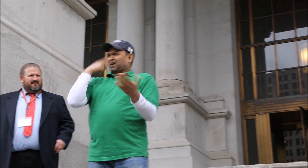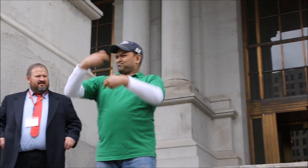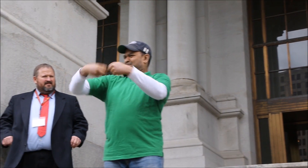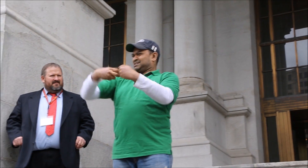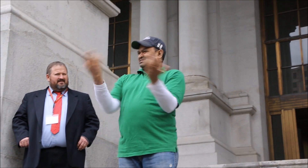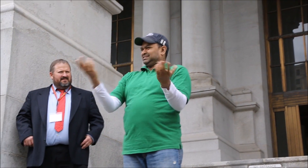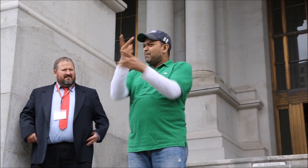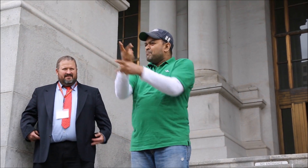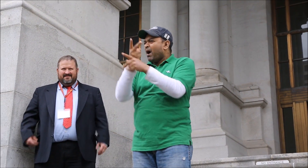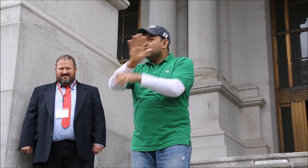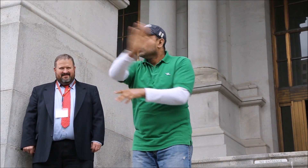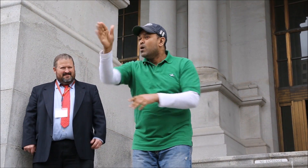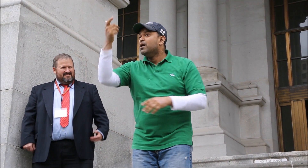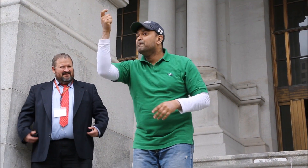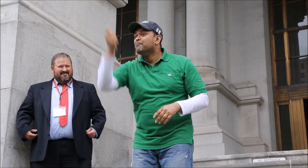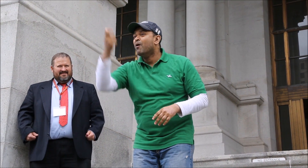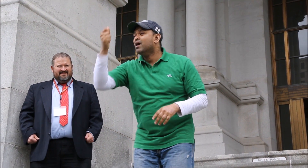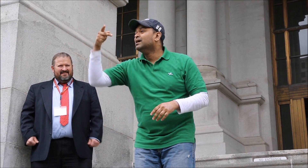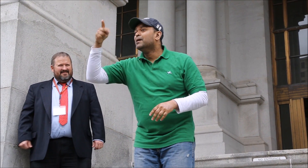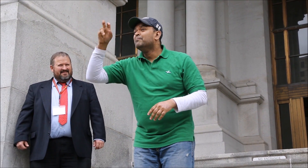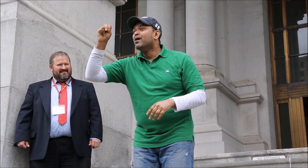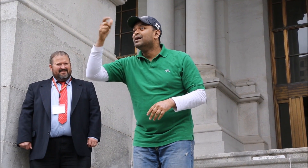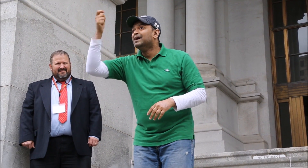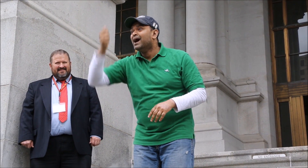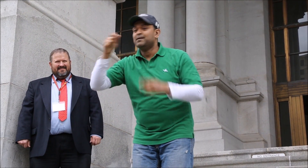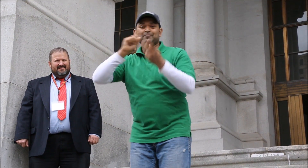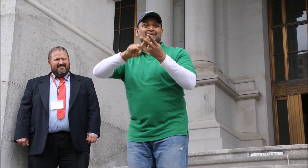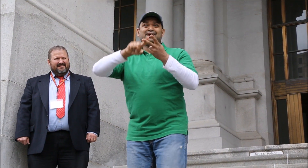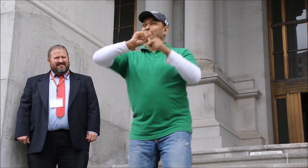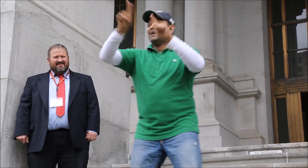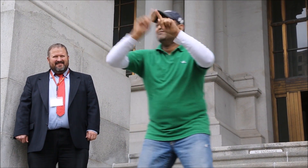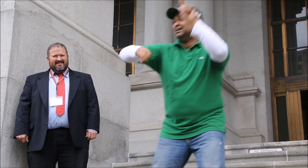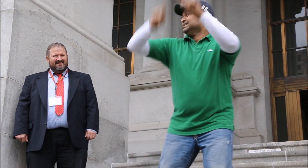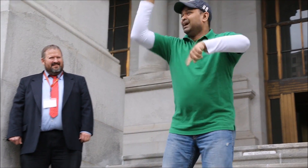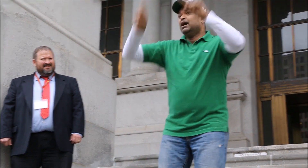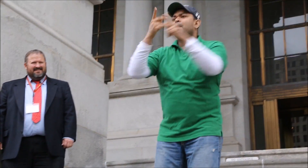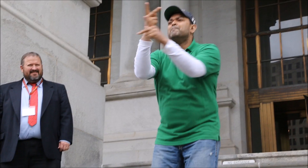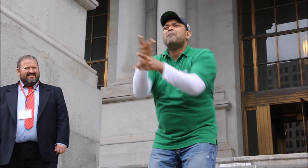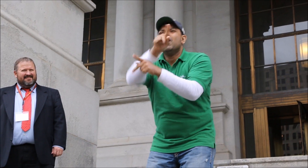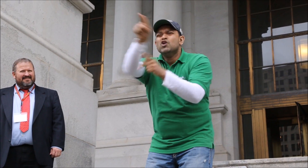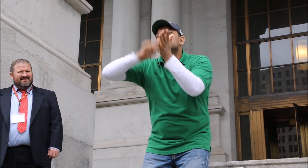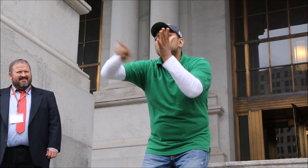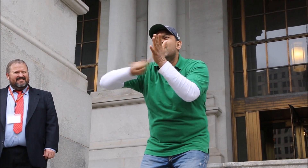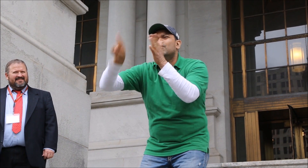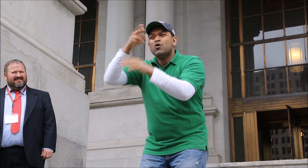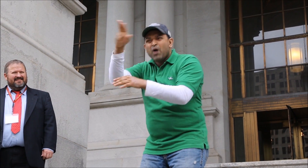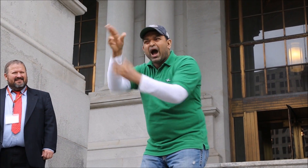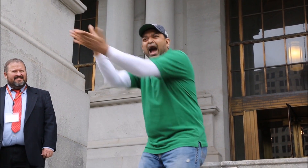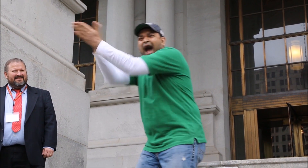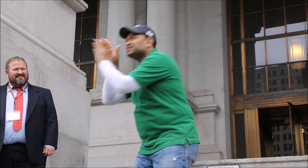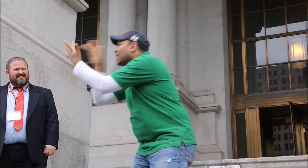lose if we are strong. So speak up for what you want. Don't be afraid. We are intelligent people.